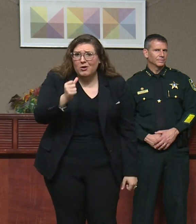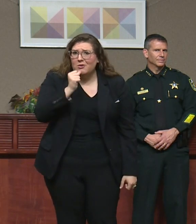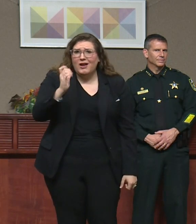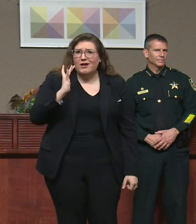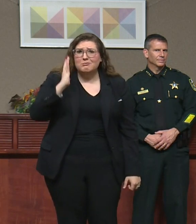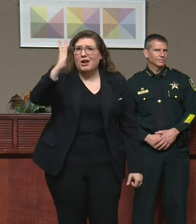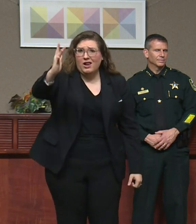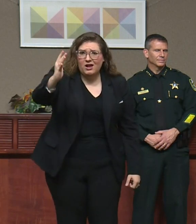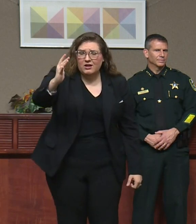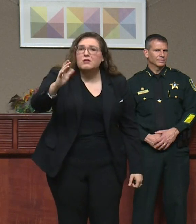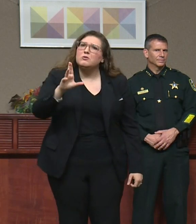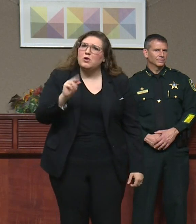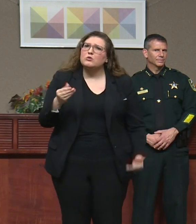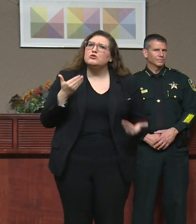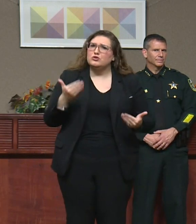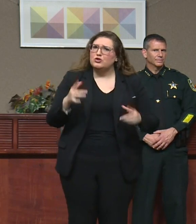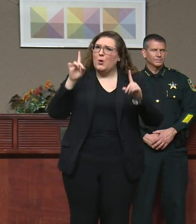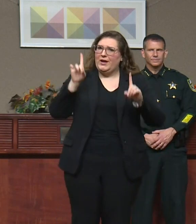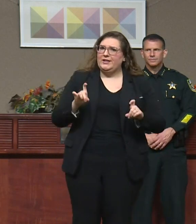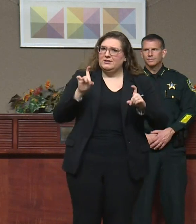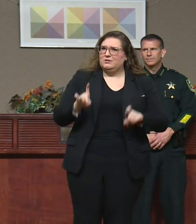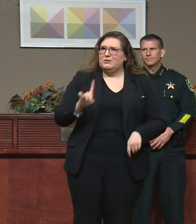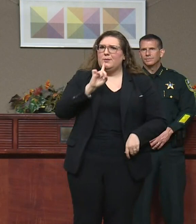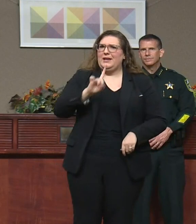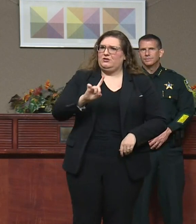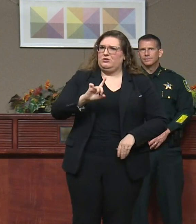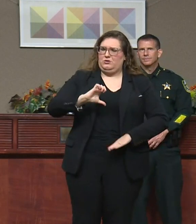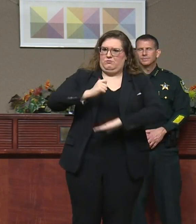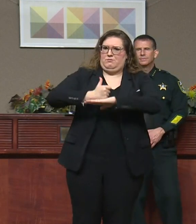from getting infected.